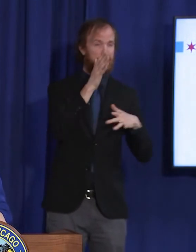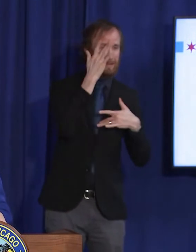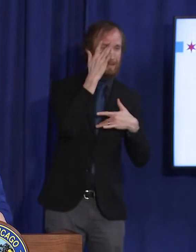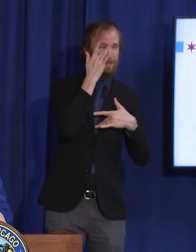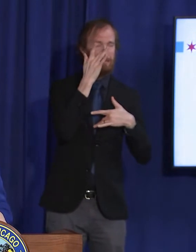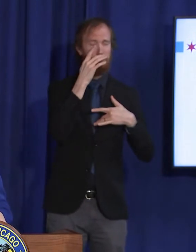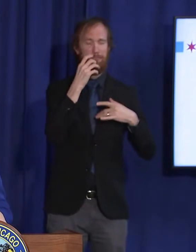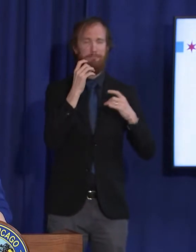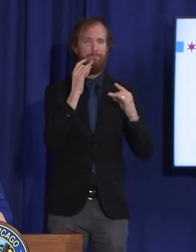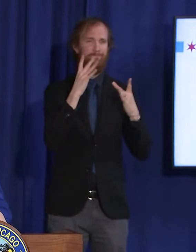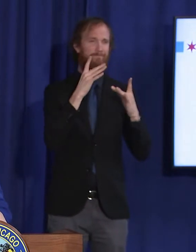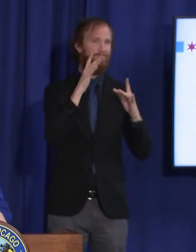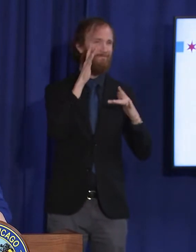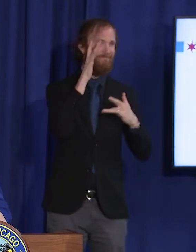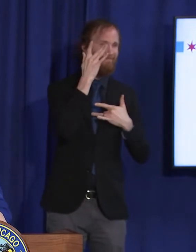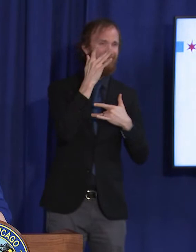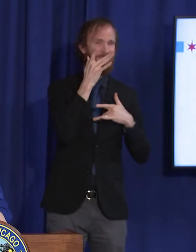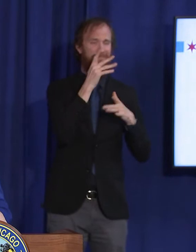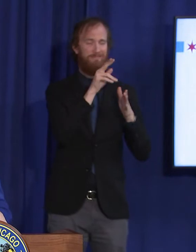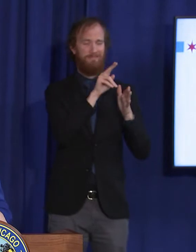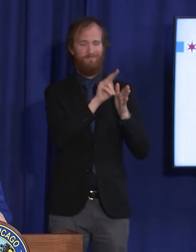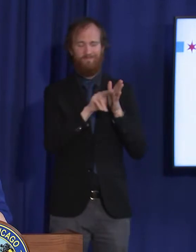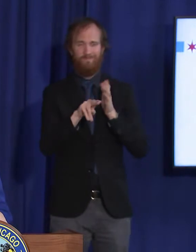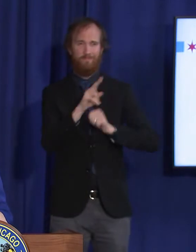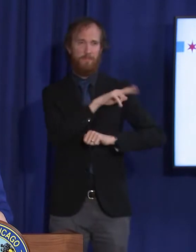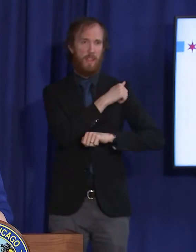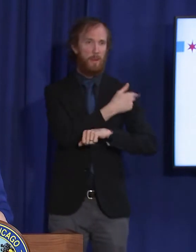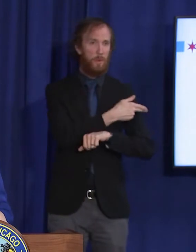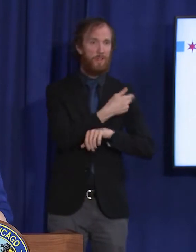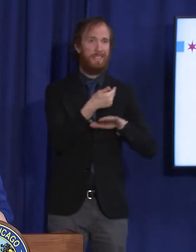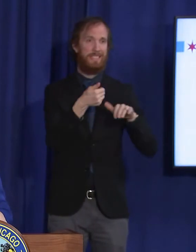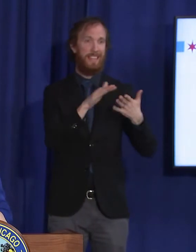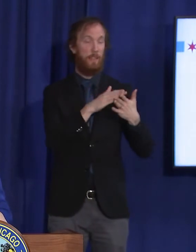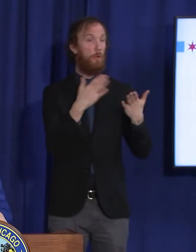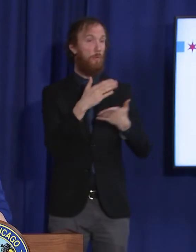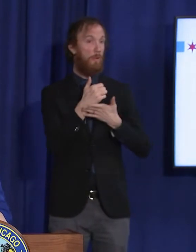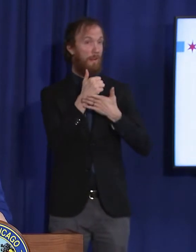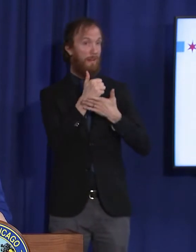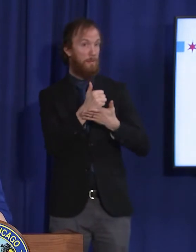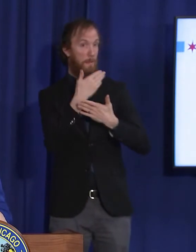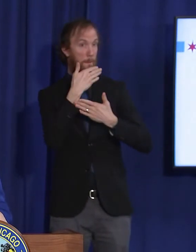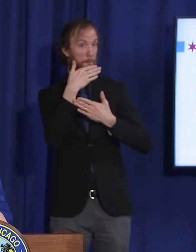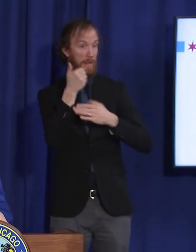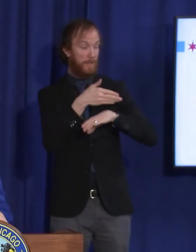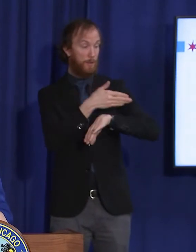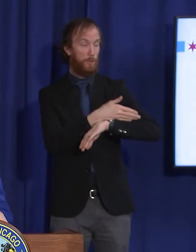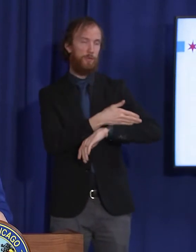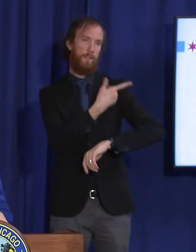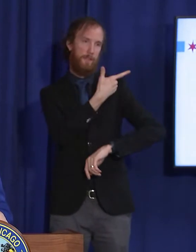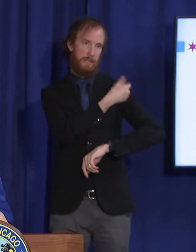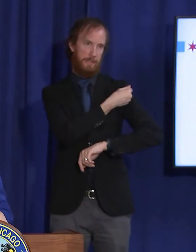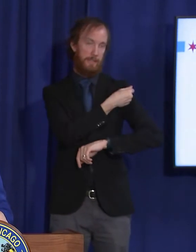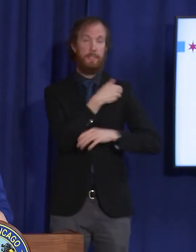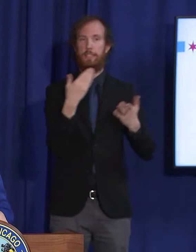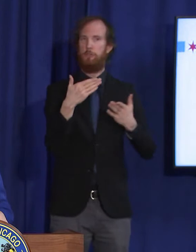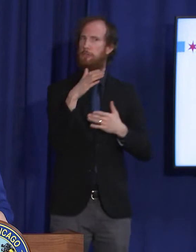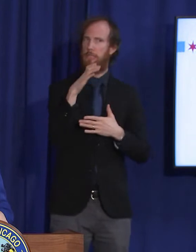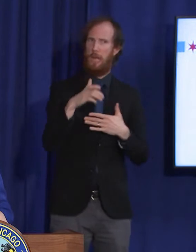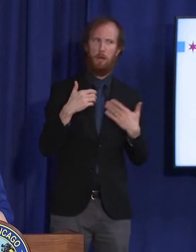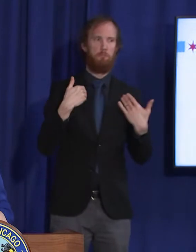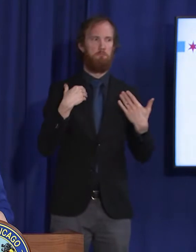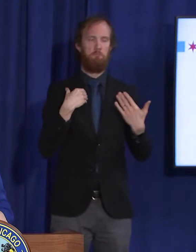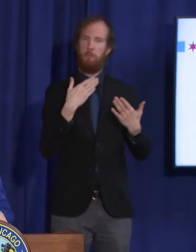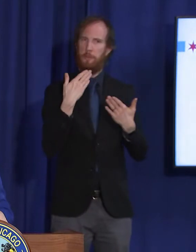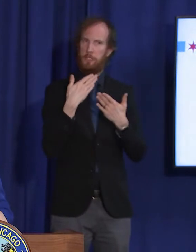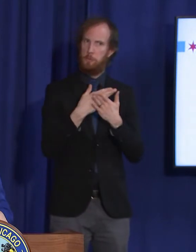We are in a good place right now in the US, in Illinois, in Chicago, and I'll show you that data. But